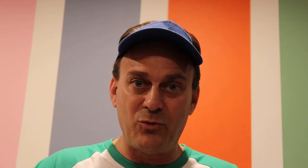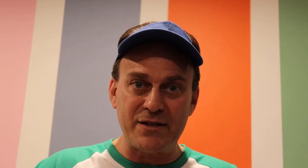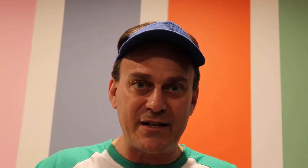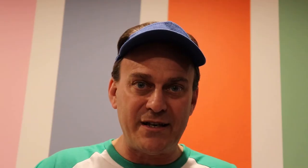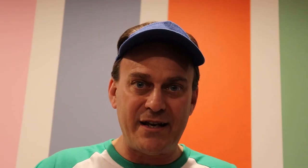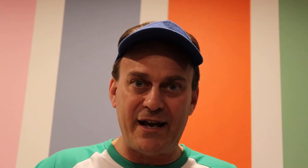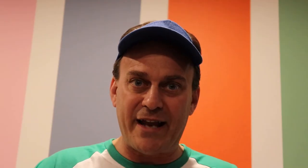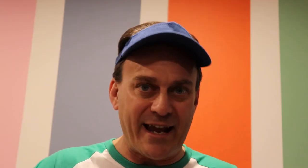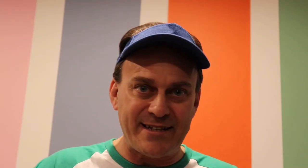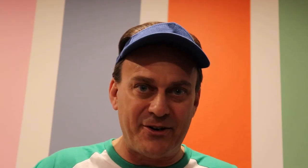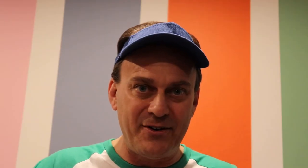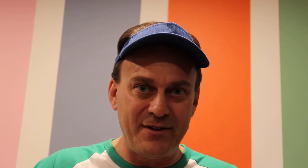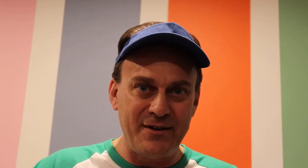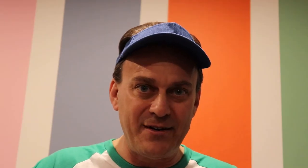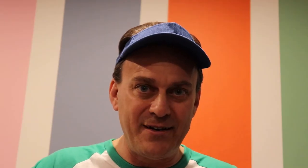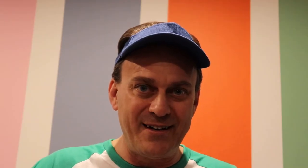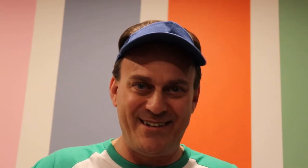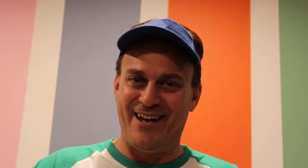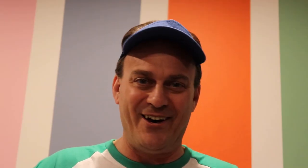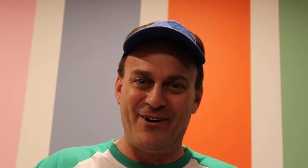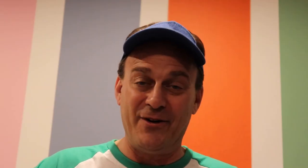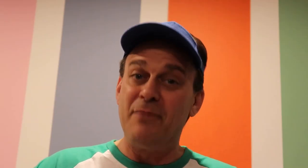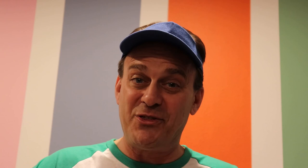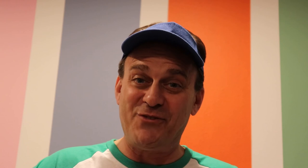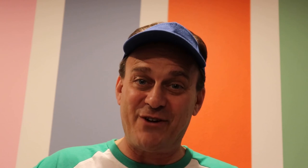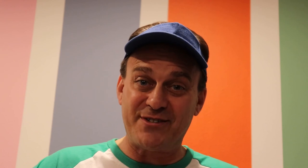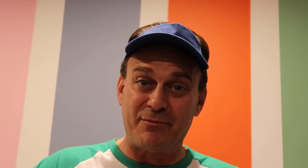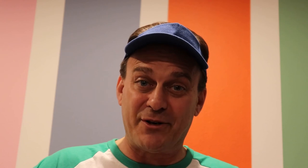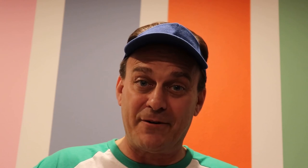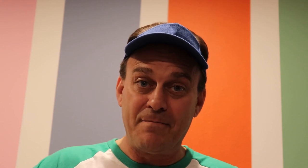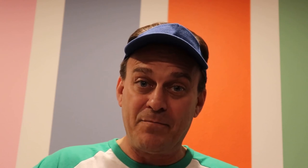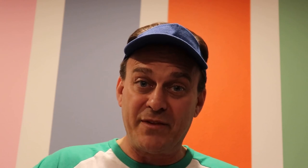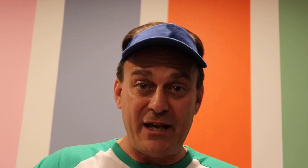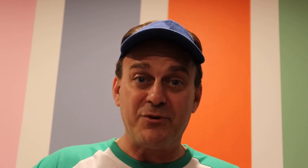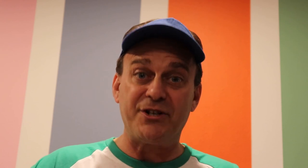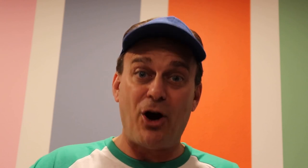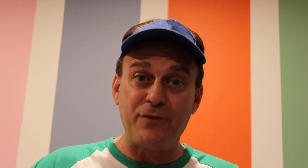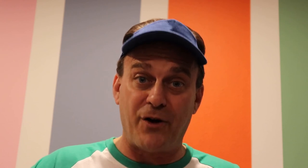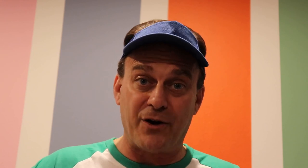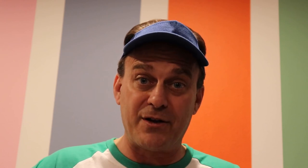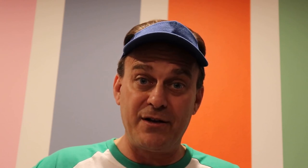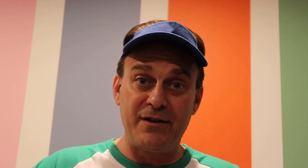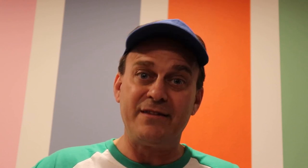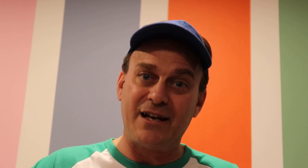Was it an anteater? No, but they're very similar. It was an aardvark. That's